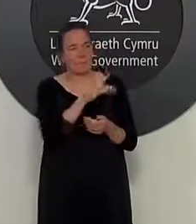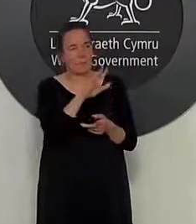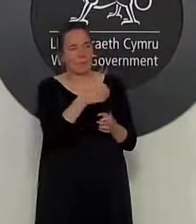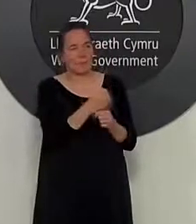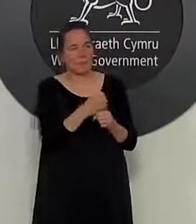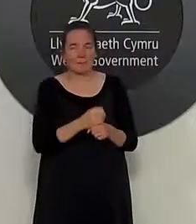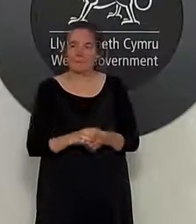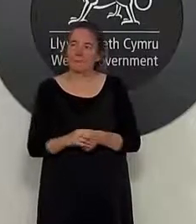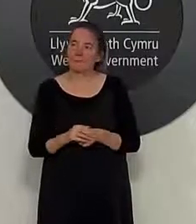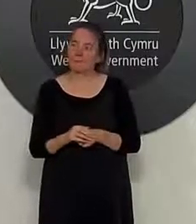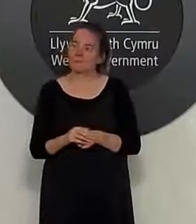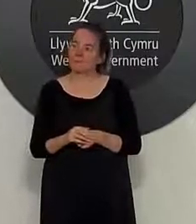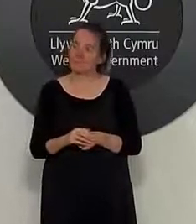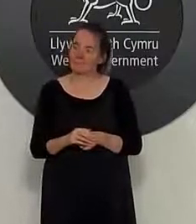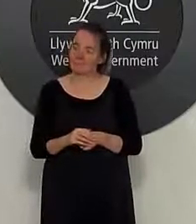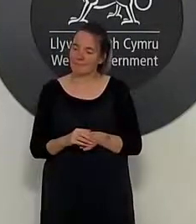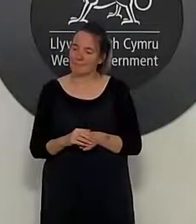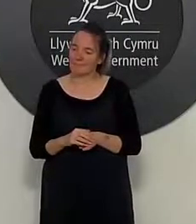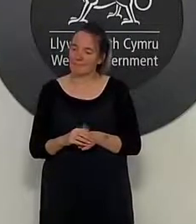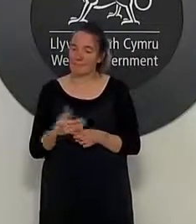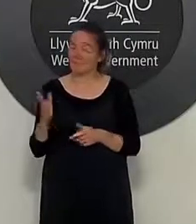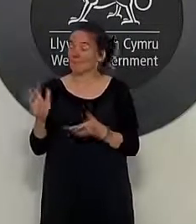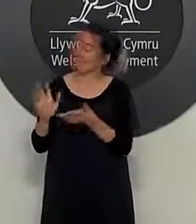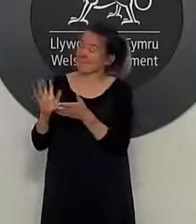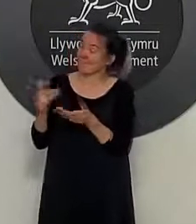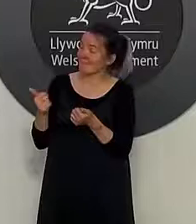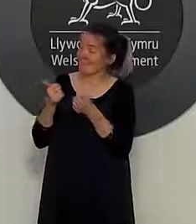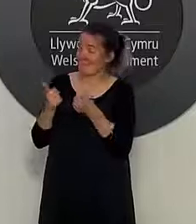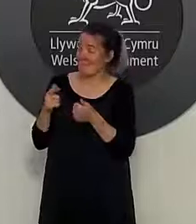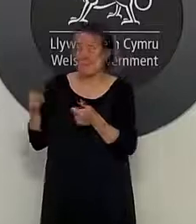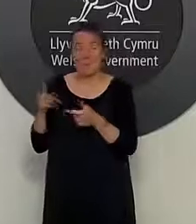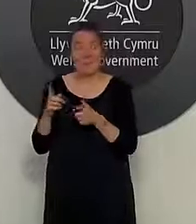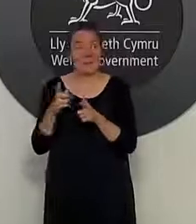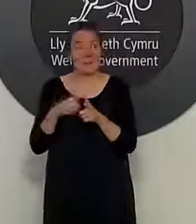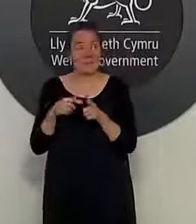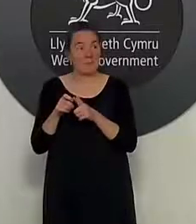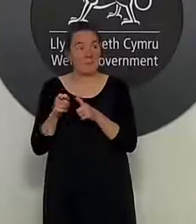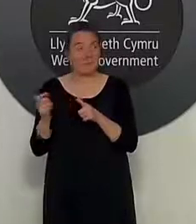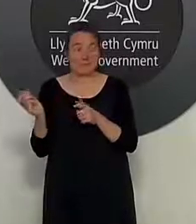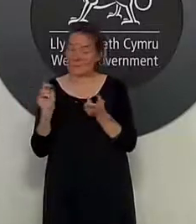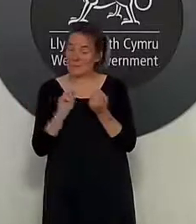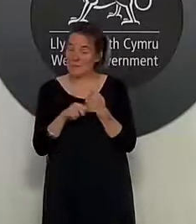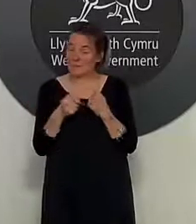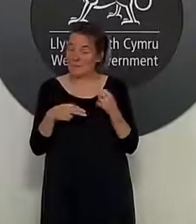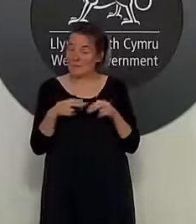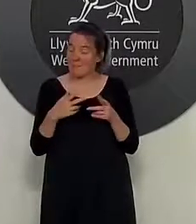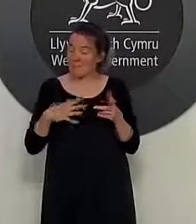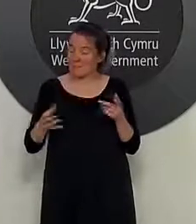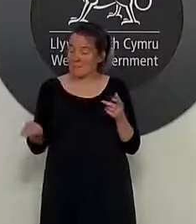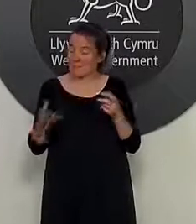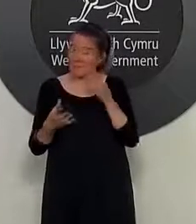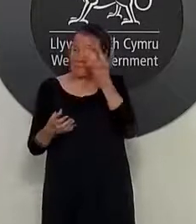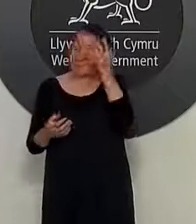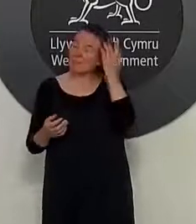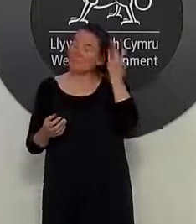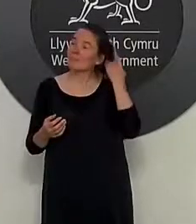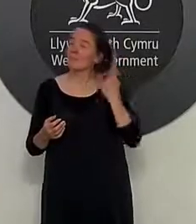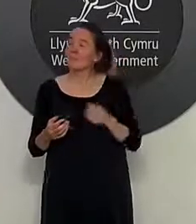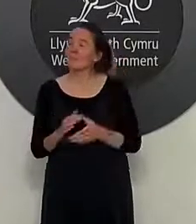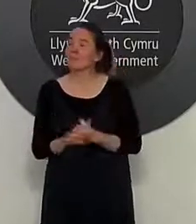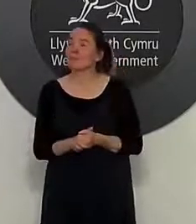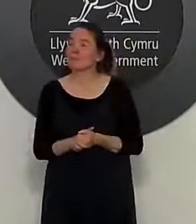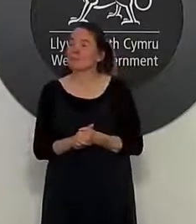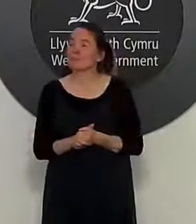Government. Happy for you, Adam Price, to join in on that, but before I ask my second, if you've something you'd like to say.